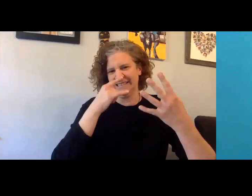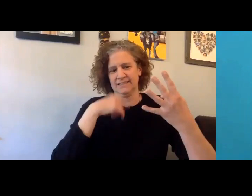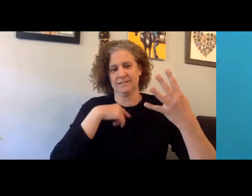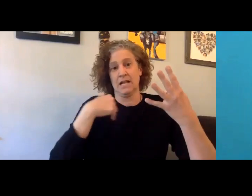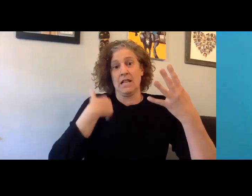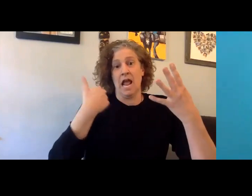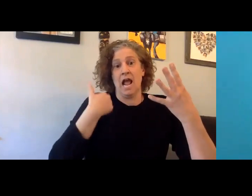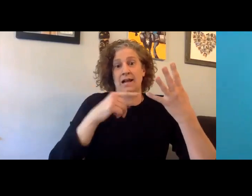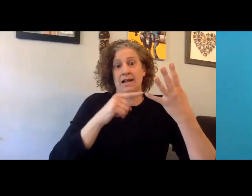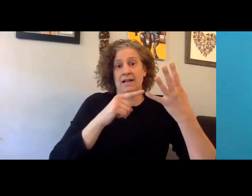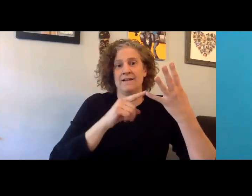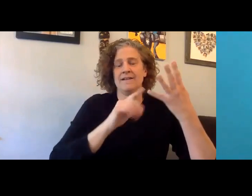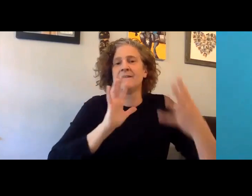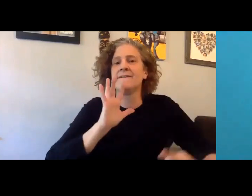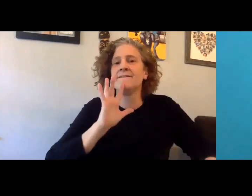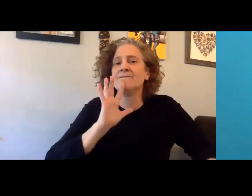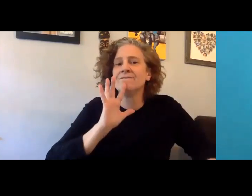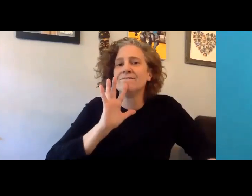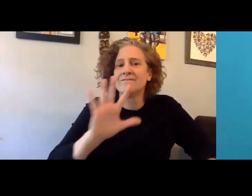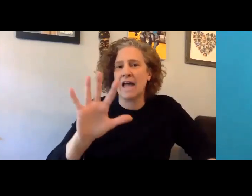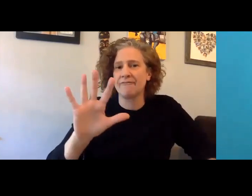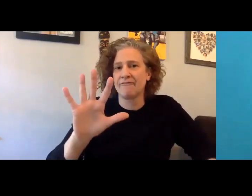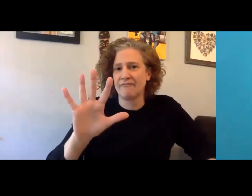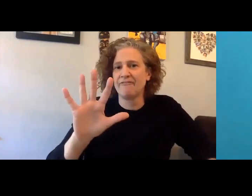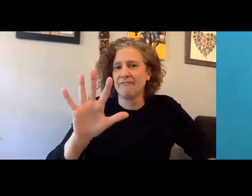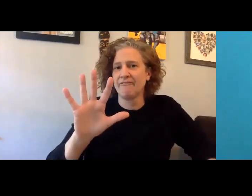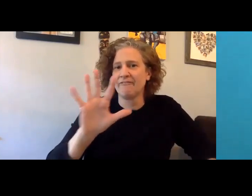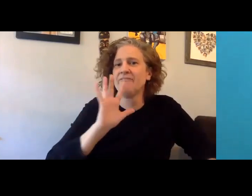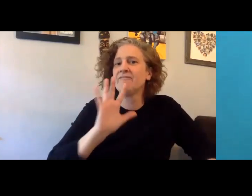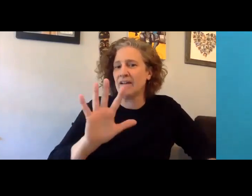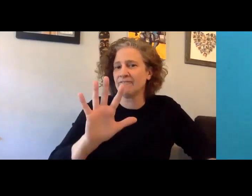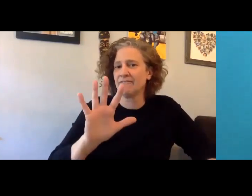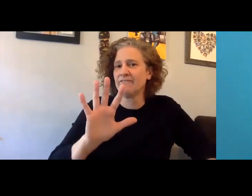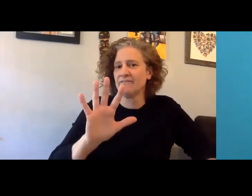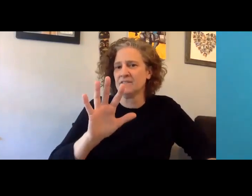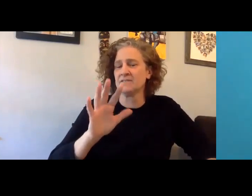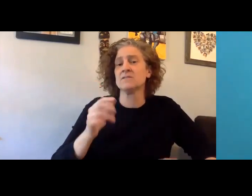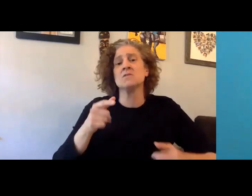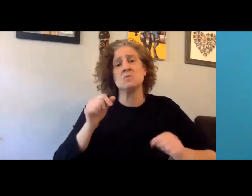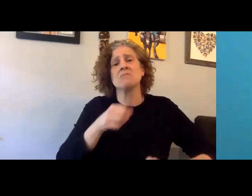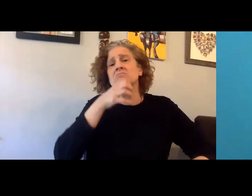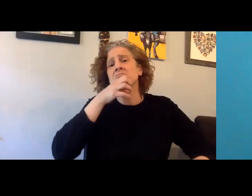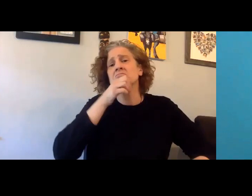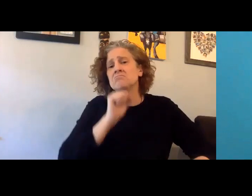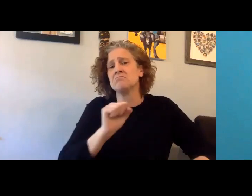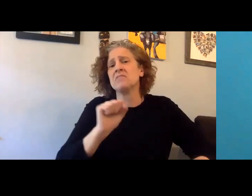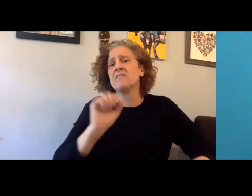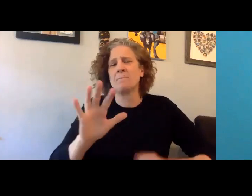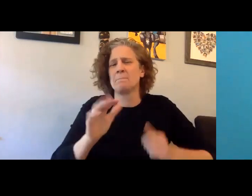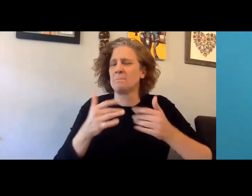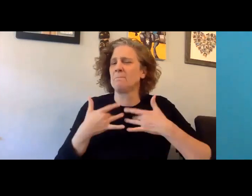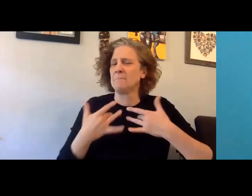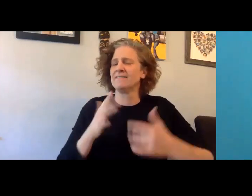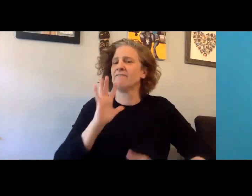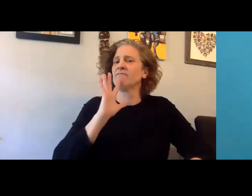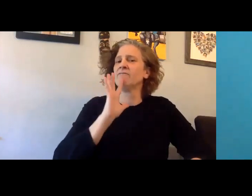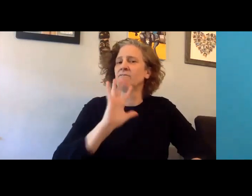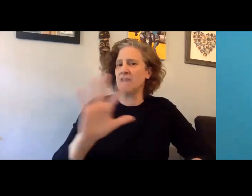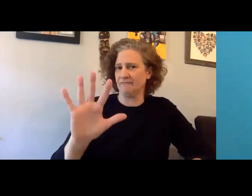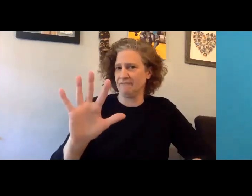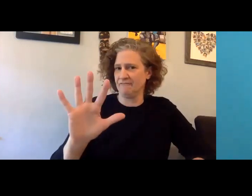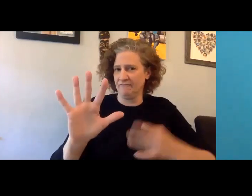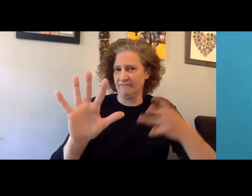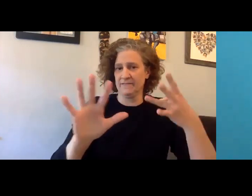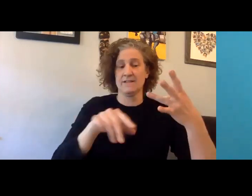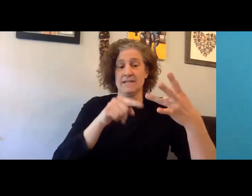my kid, my youngest, is 5, I would sign it like this, 5, start on my chin. You can say age 5,